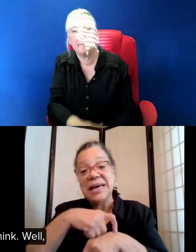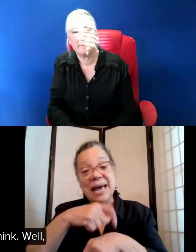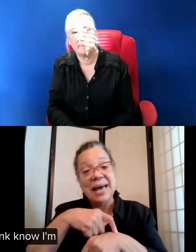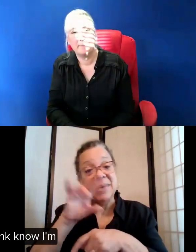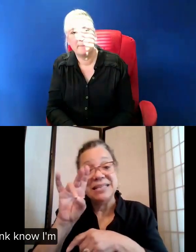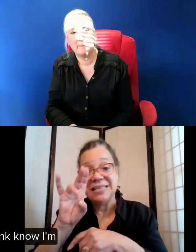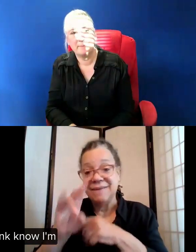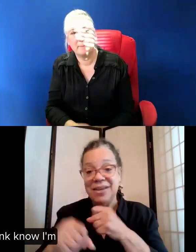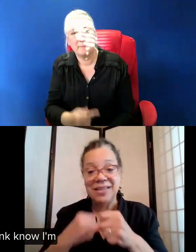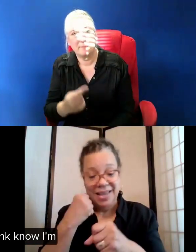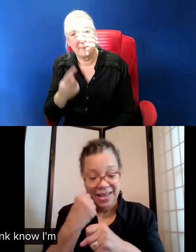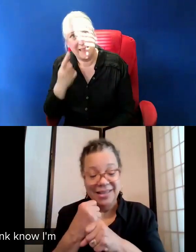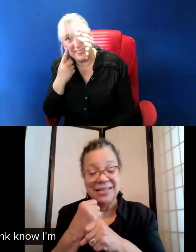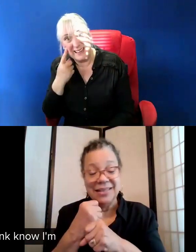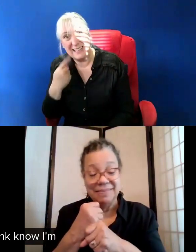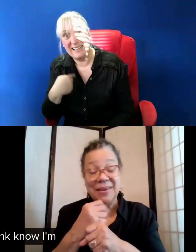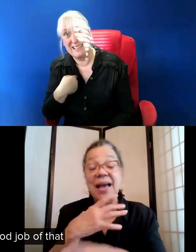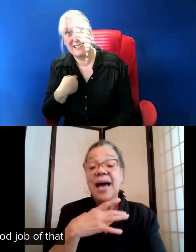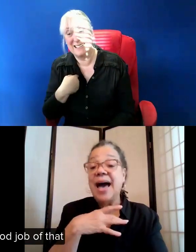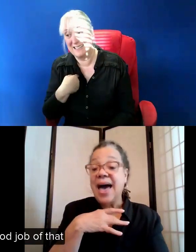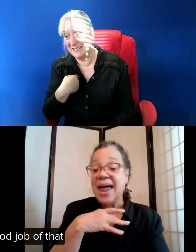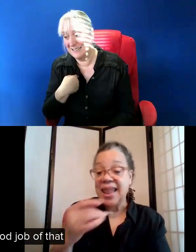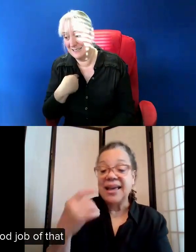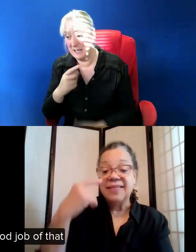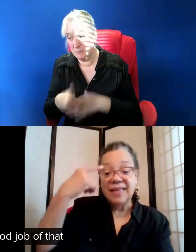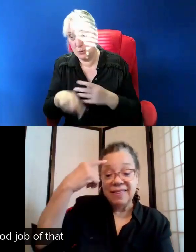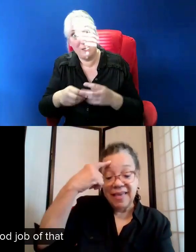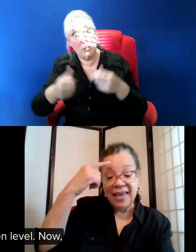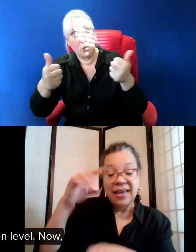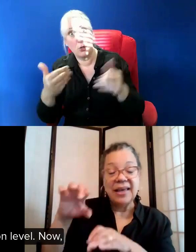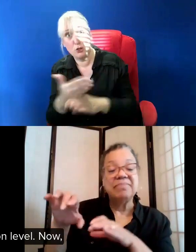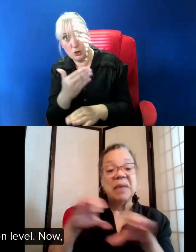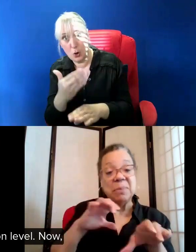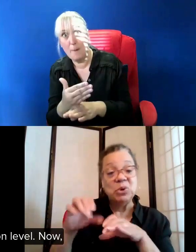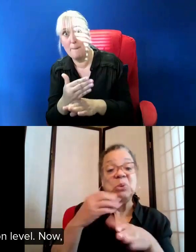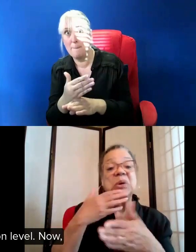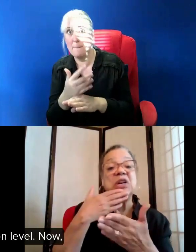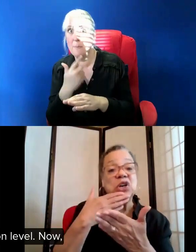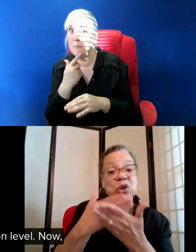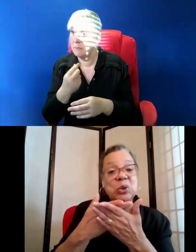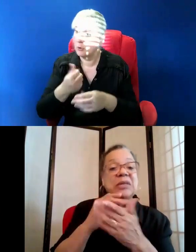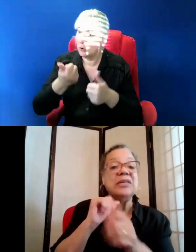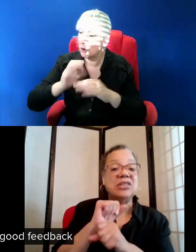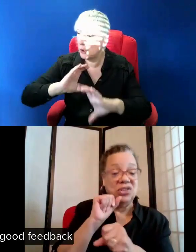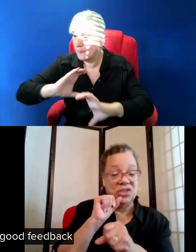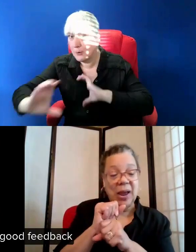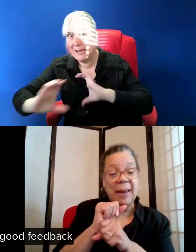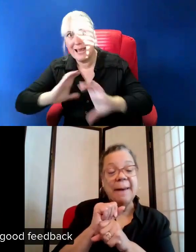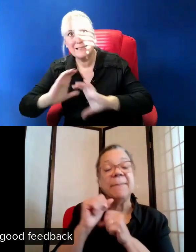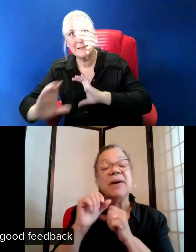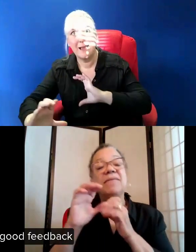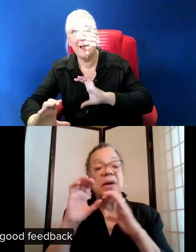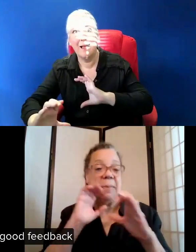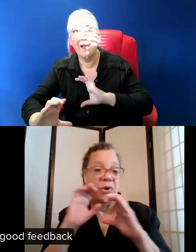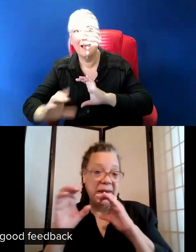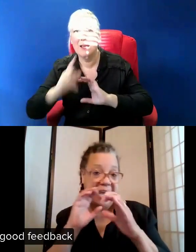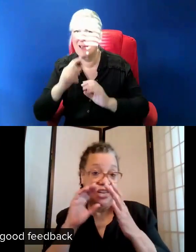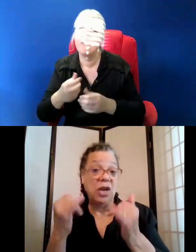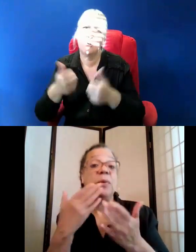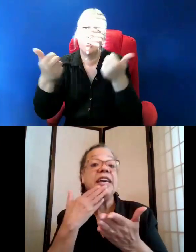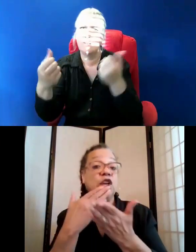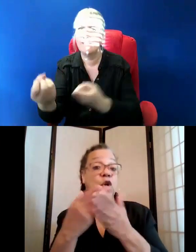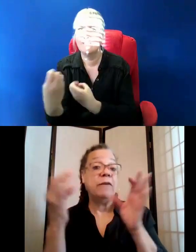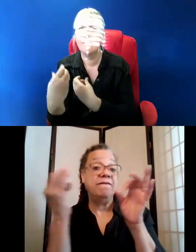think, well, I'd like to think that, I'm doing a very good job of that communication level now. We do get very good feedback.